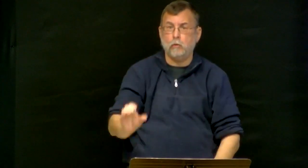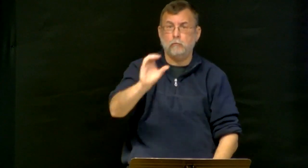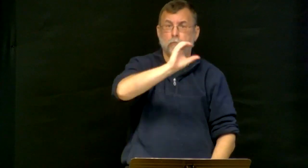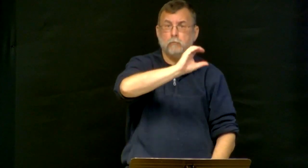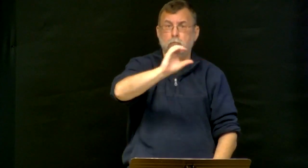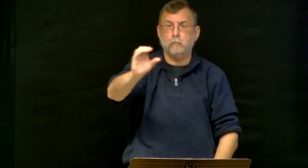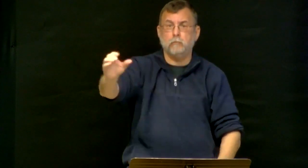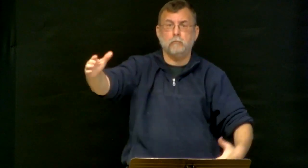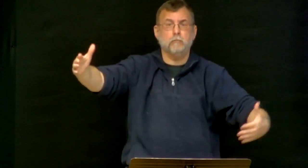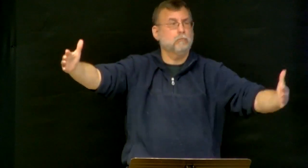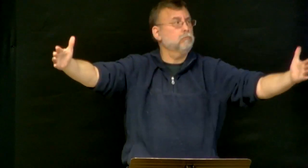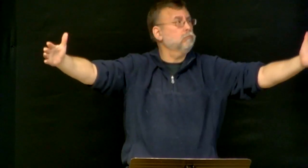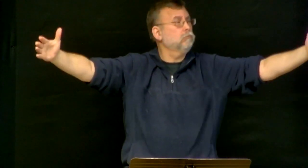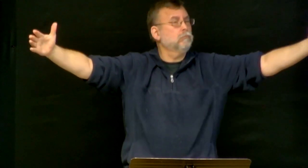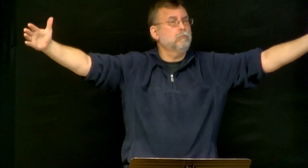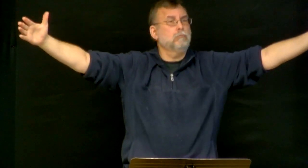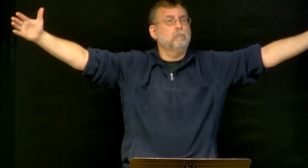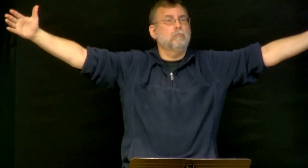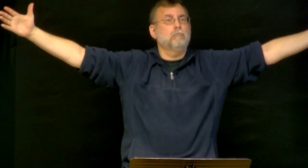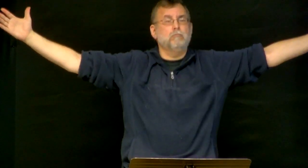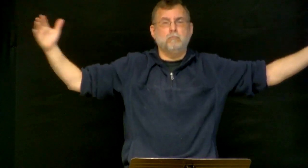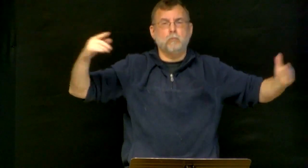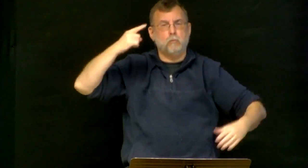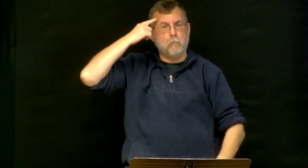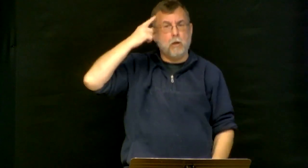Jesus died on the cross with his arms outstretched